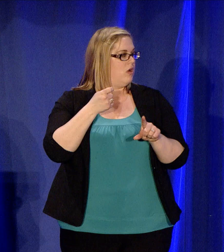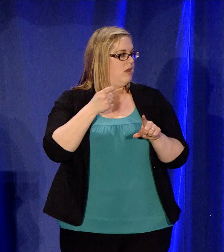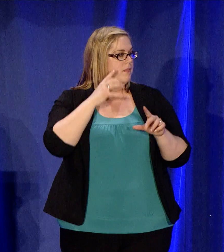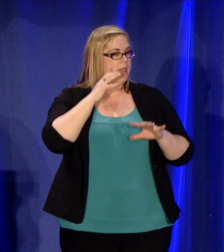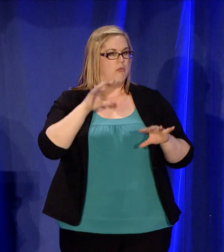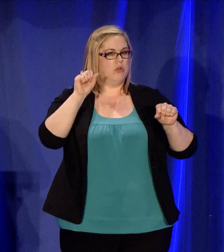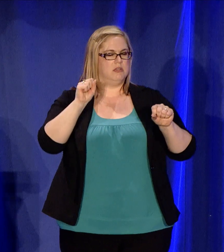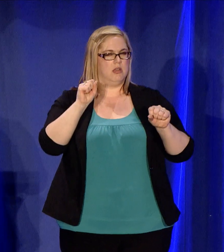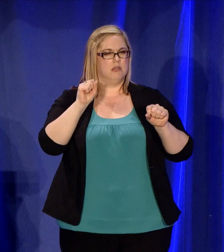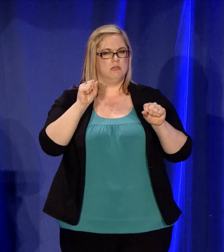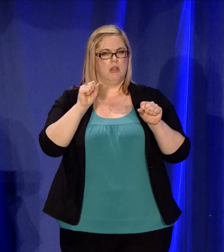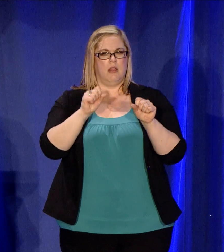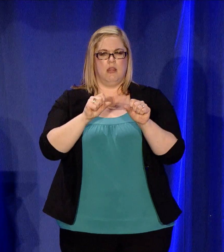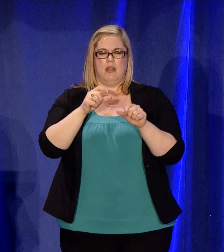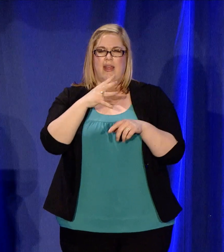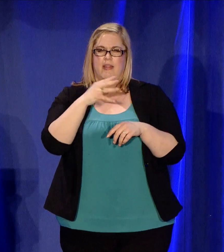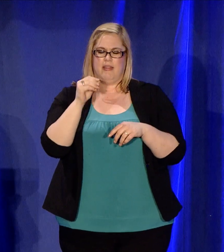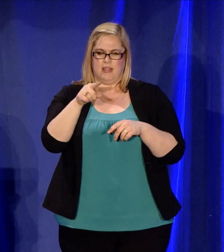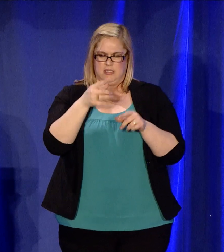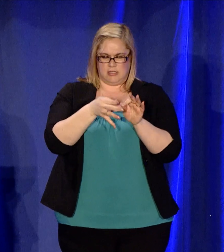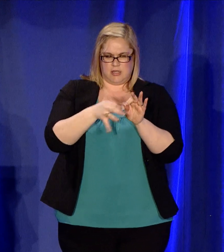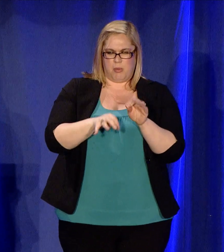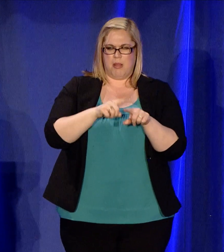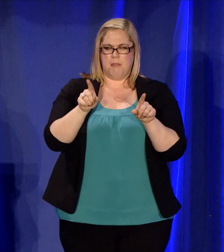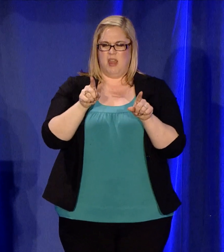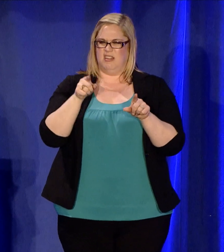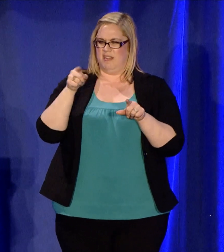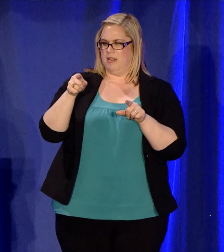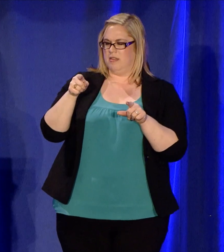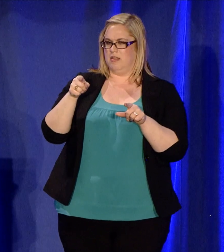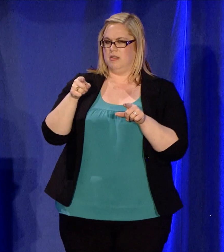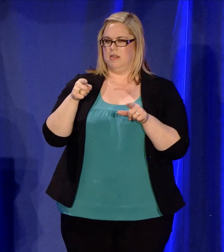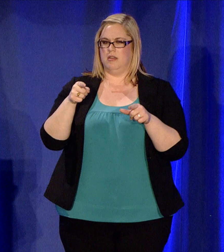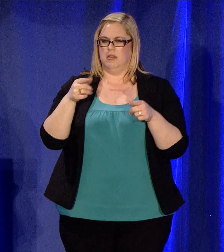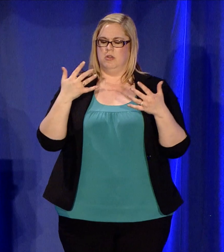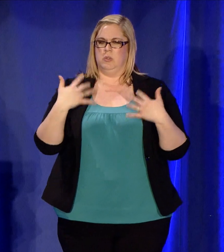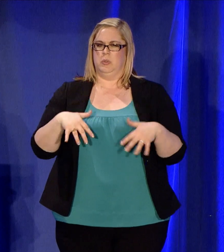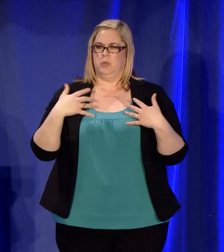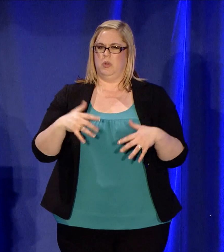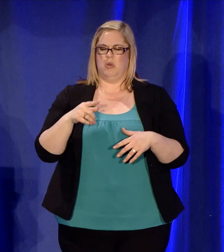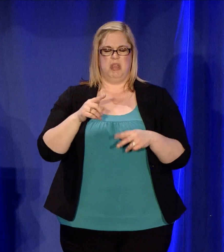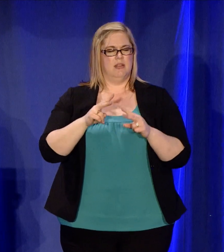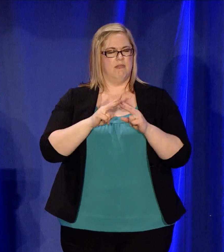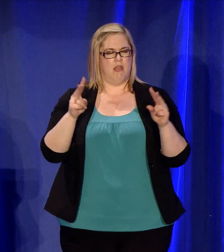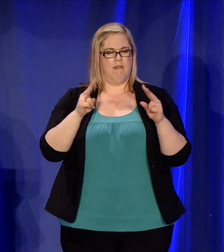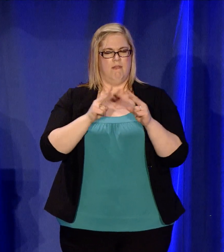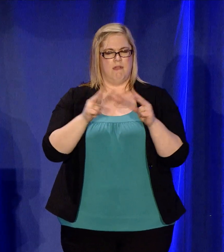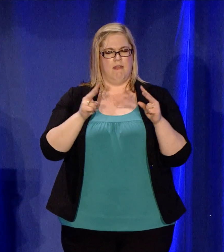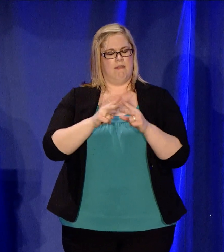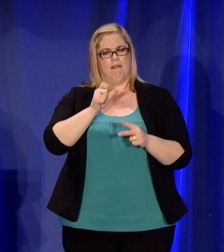simple but essential quality and who is instead profoundly indecent.